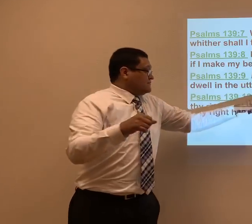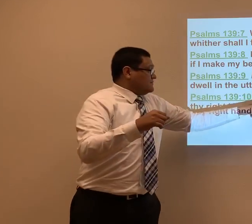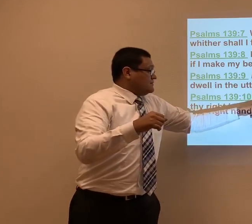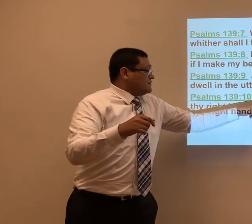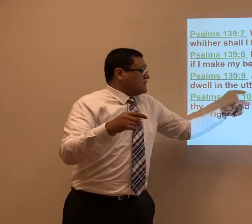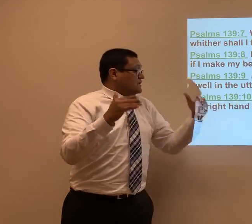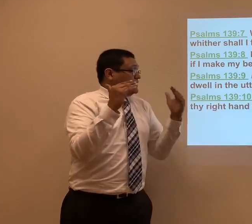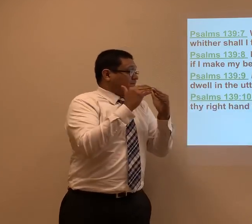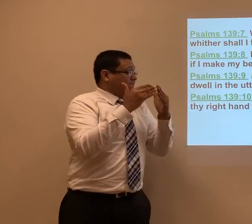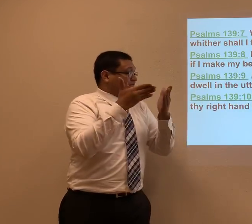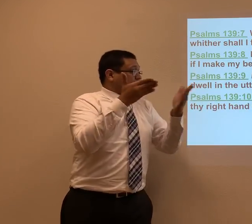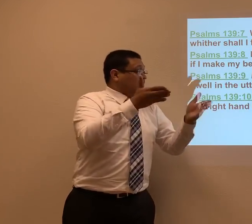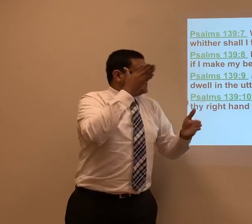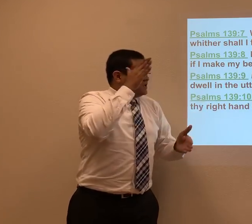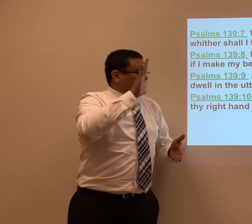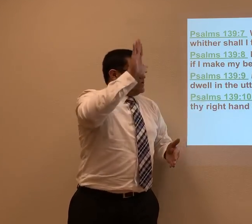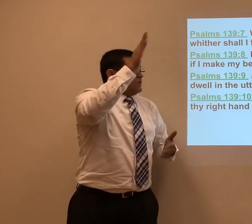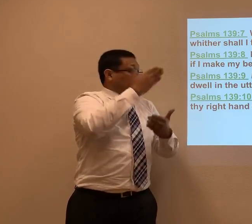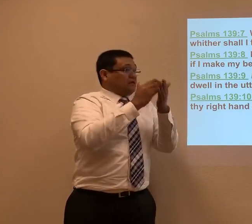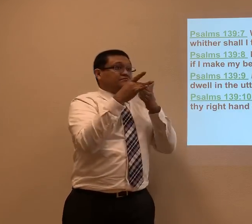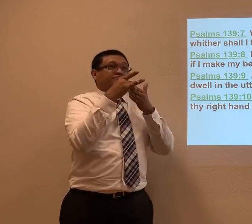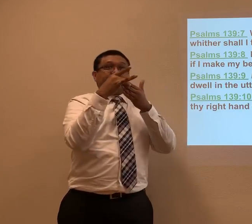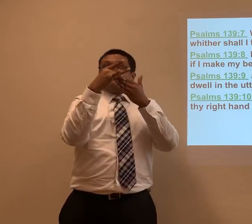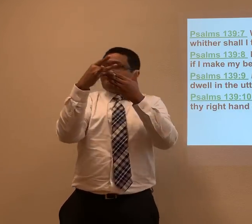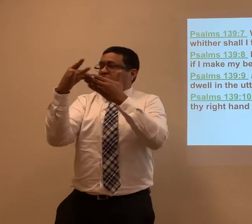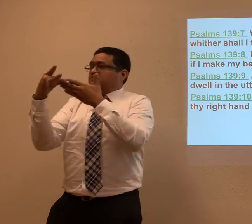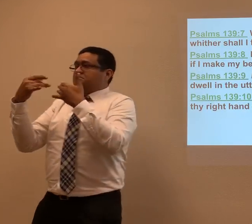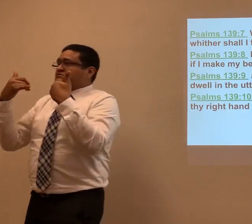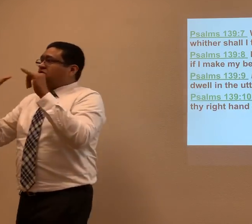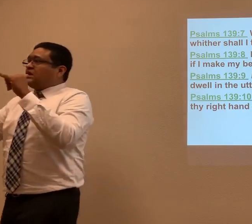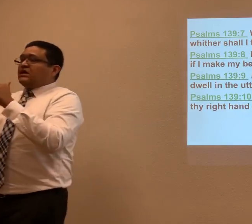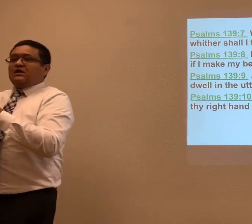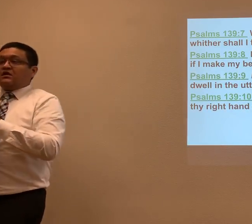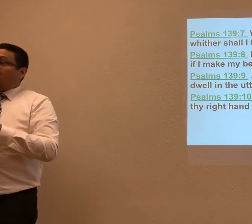And the next verse says, even there shall thy hand.